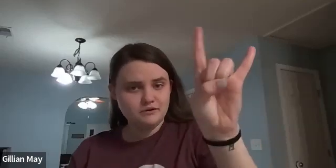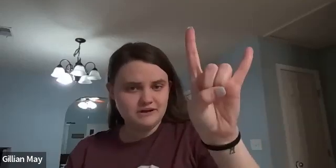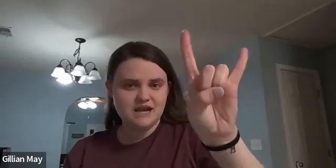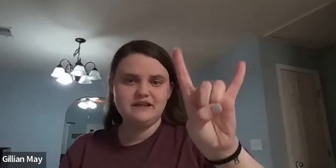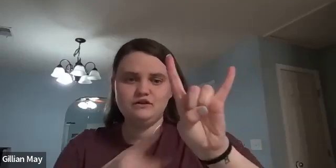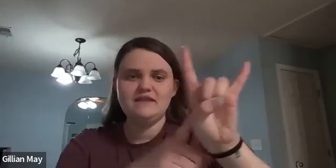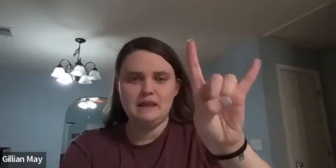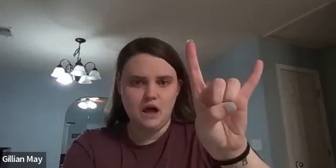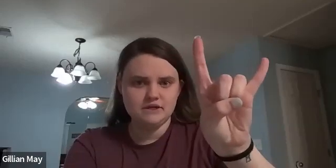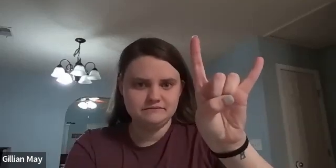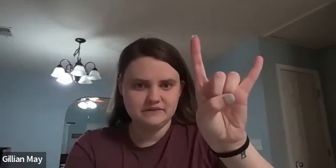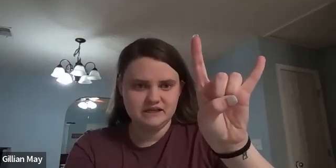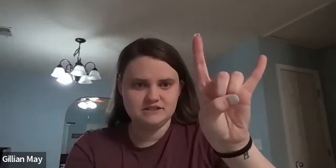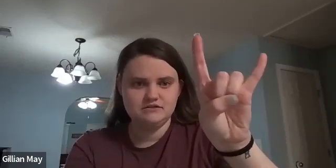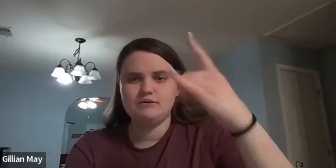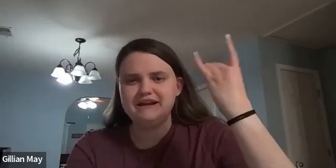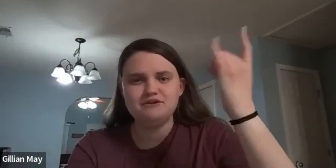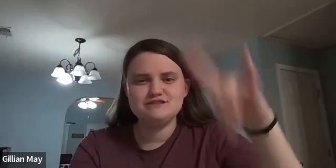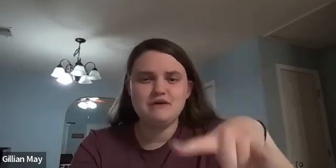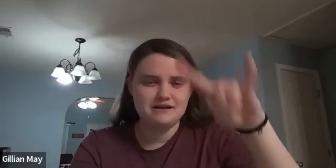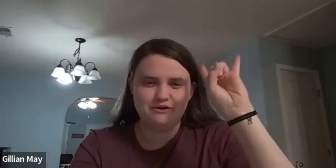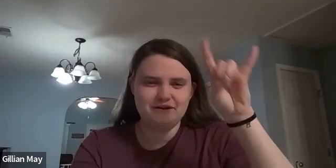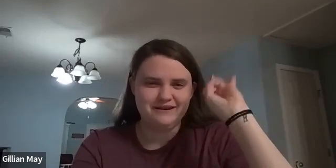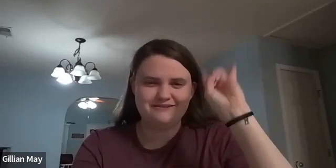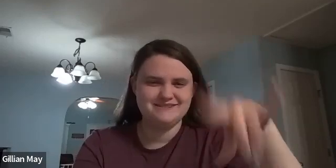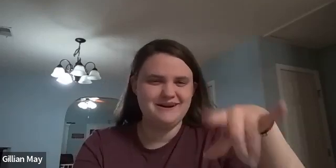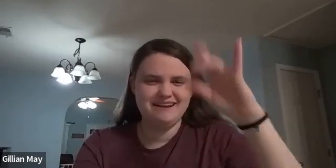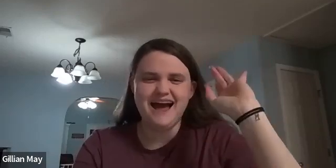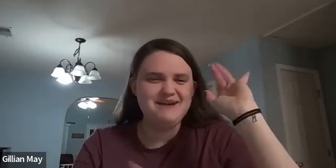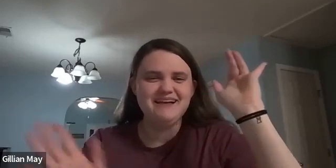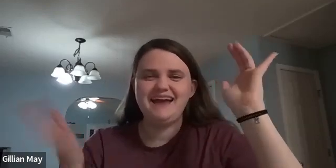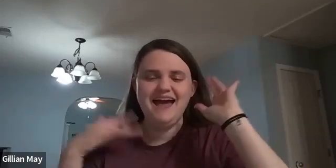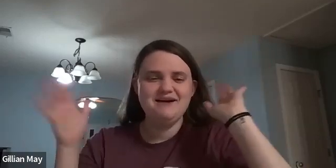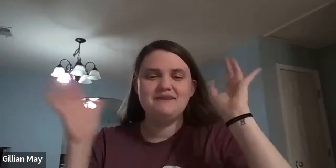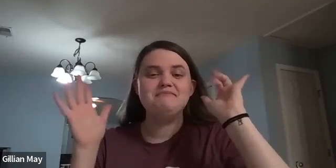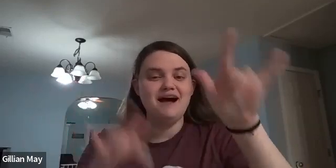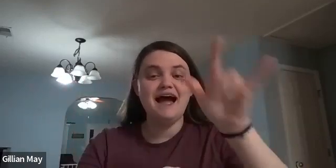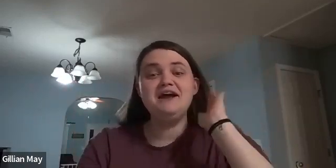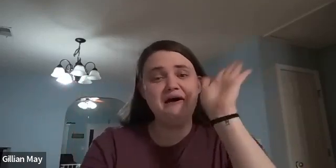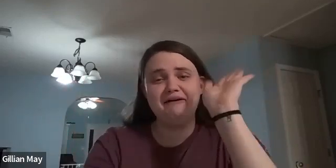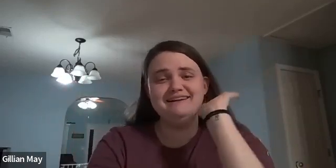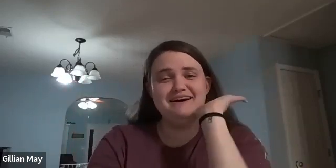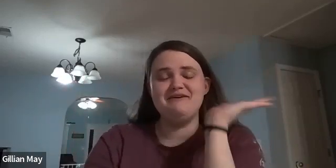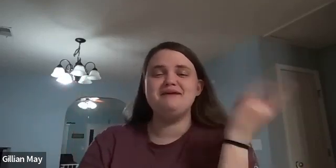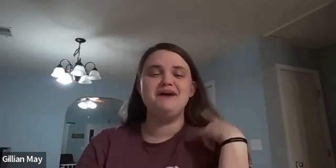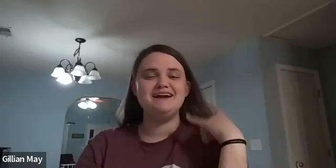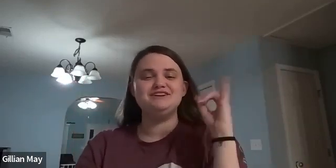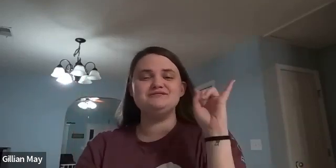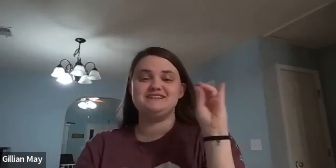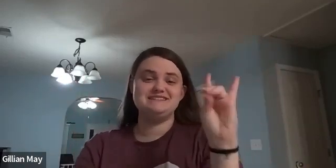what kind of like looking like a llama is. Or wait, no, this is rock and roll. There we go. Sorry. I'm like, I know. My mind goes, because this